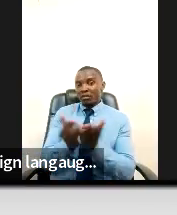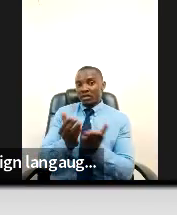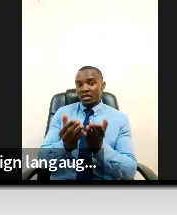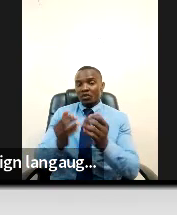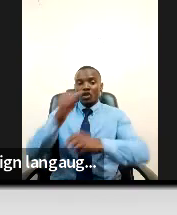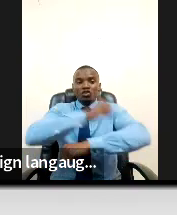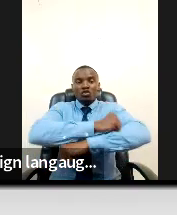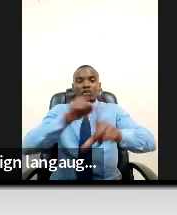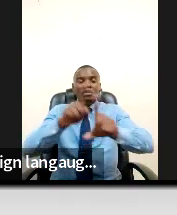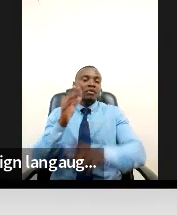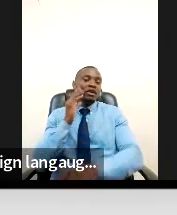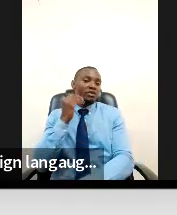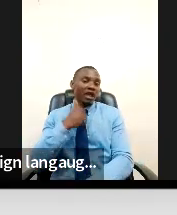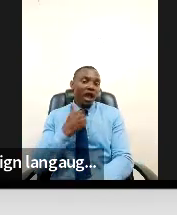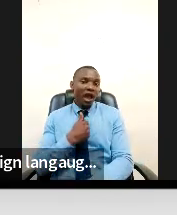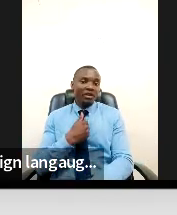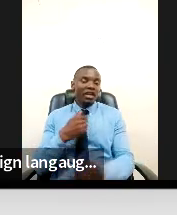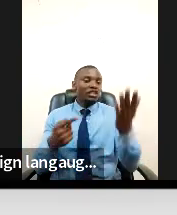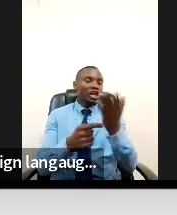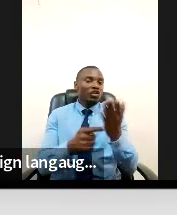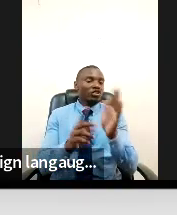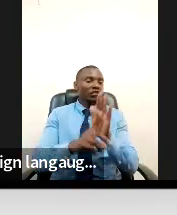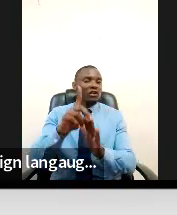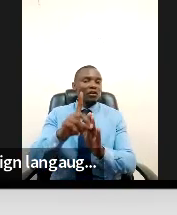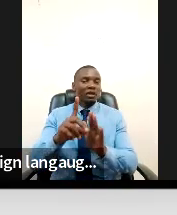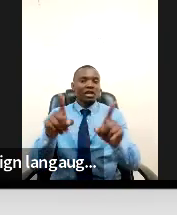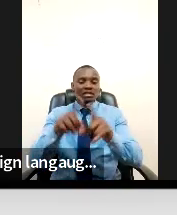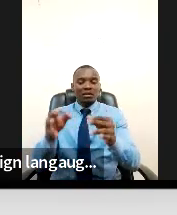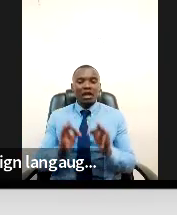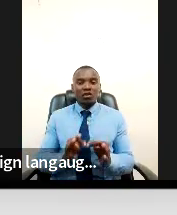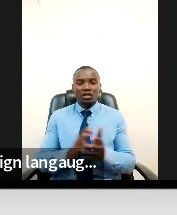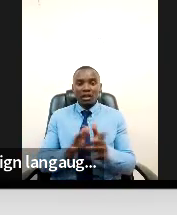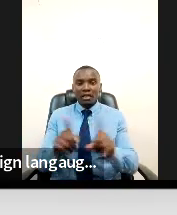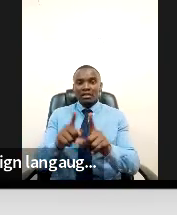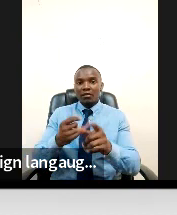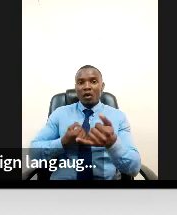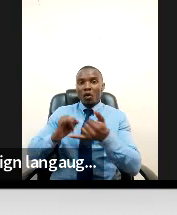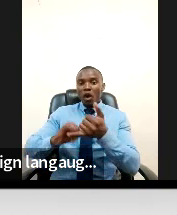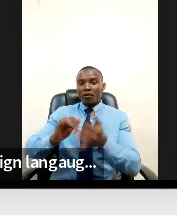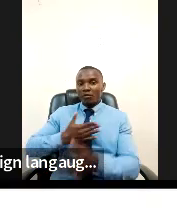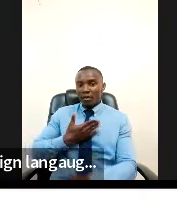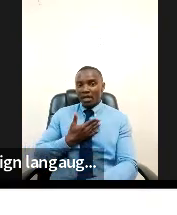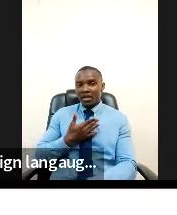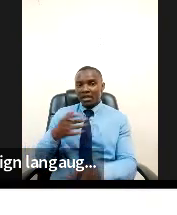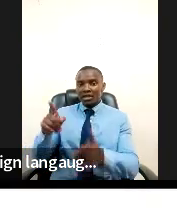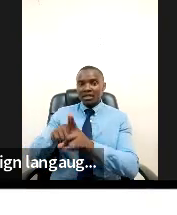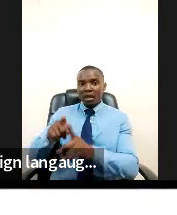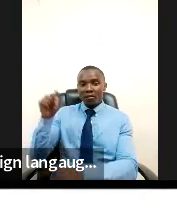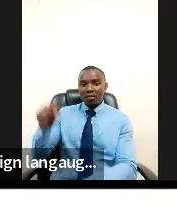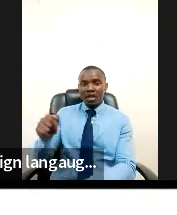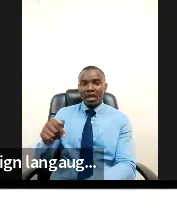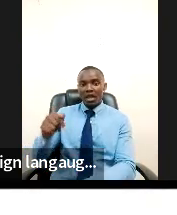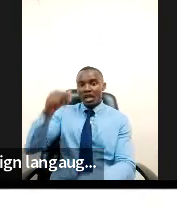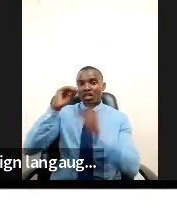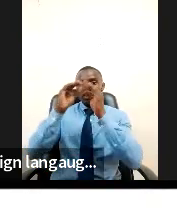deployment, tax, accounting, auditing, and finance. My wife Chantal is our social impact leader with a